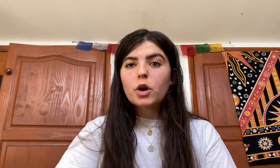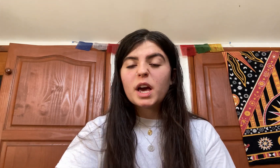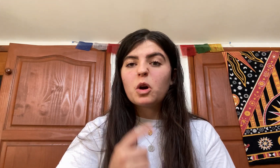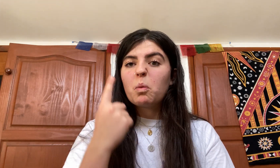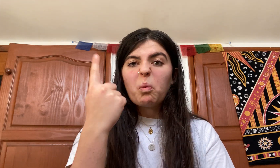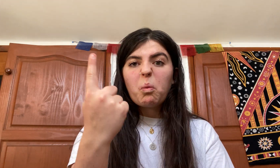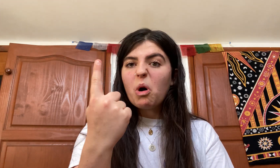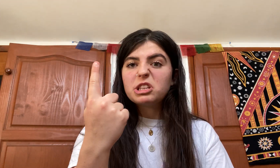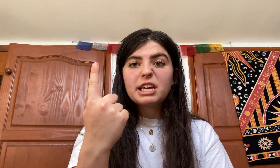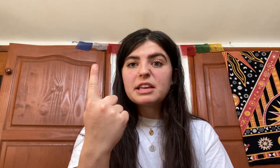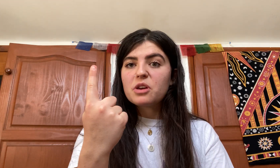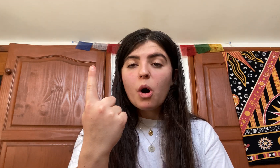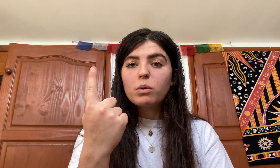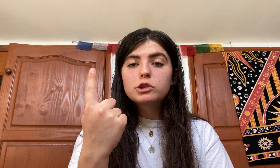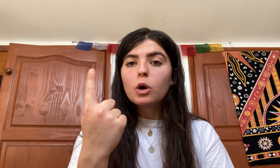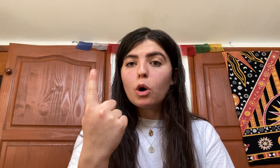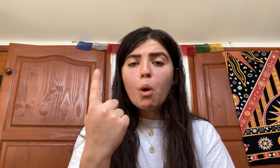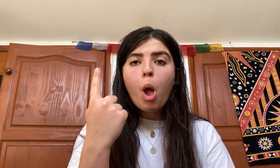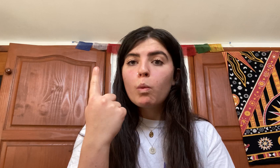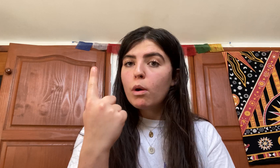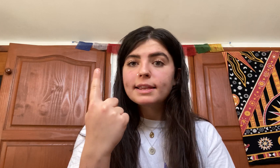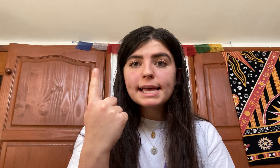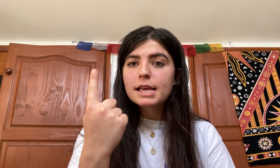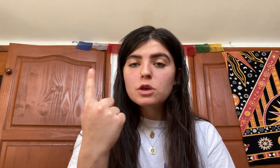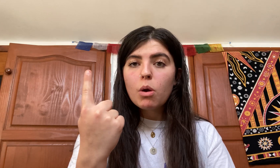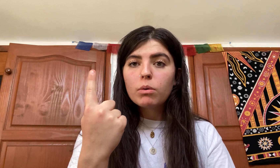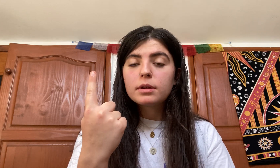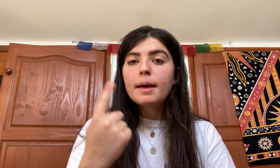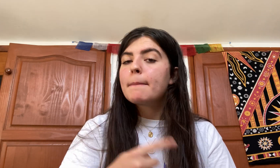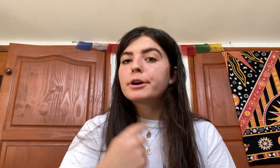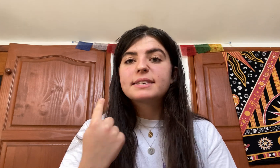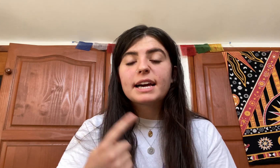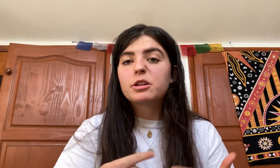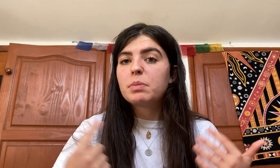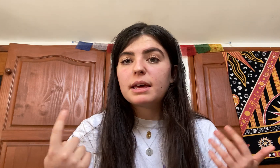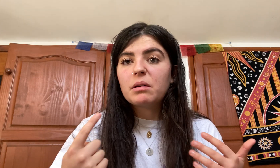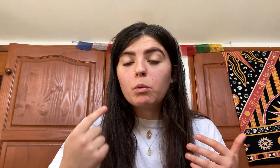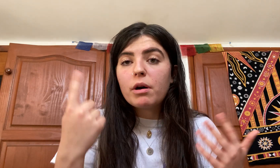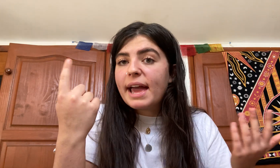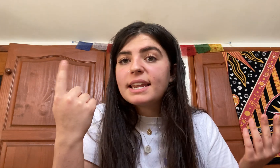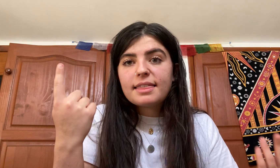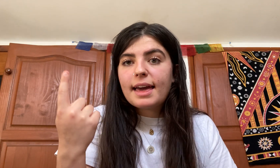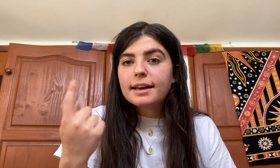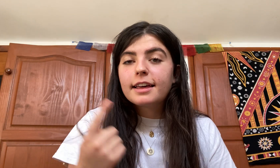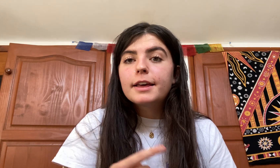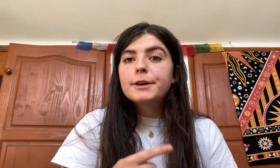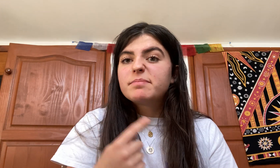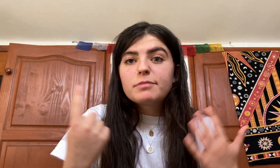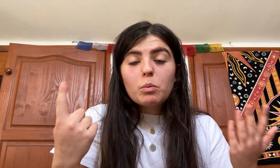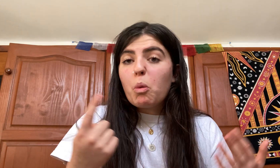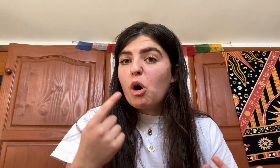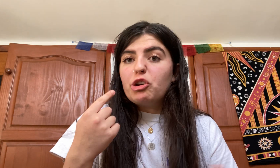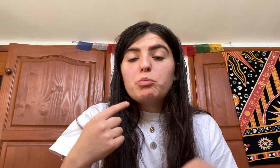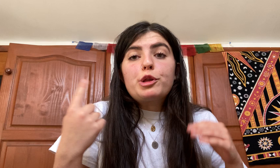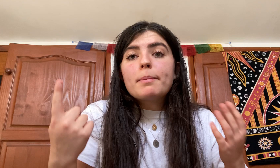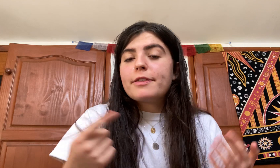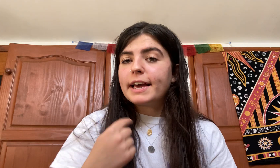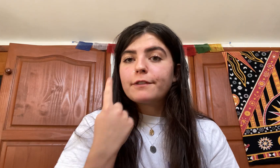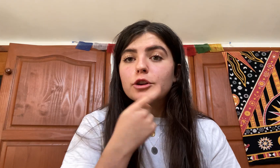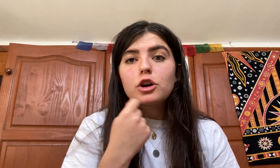going 1 year old, or because that could be one anything, one something, if you're not